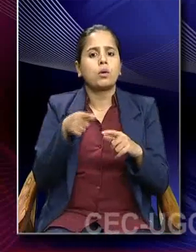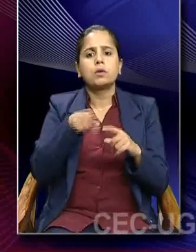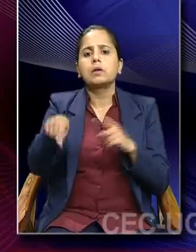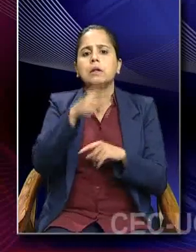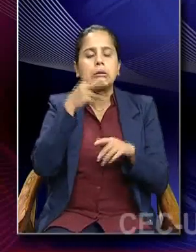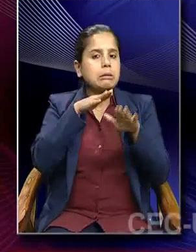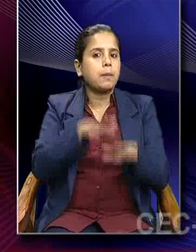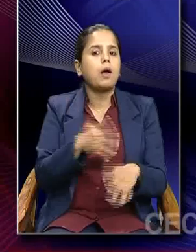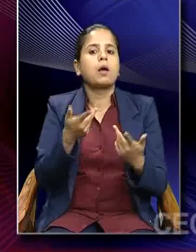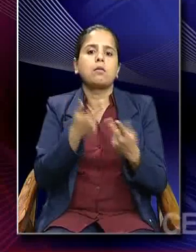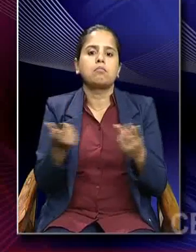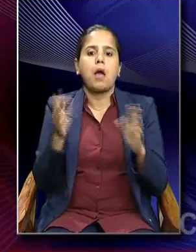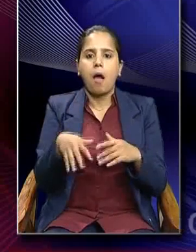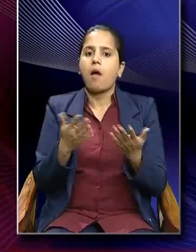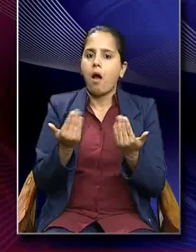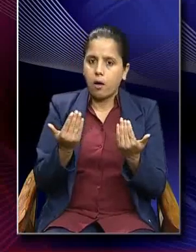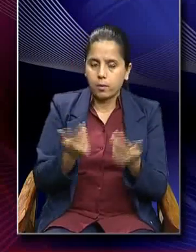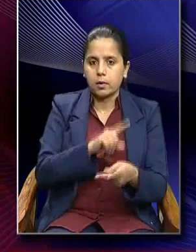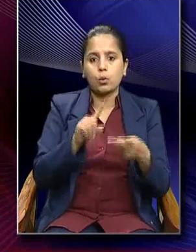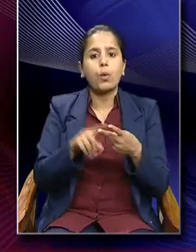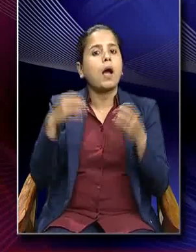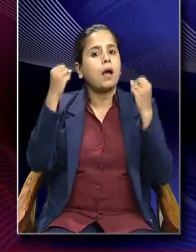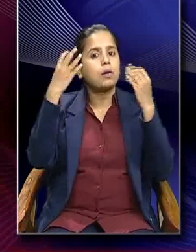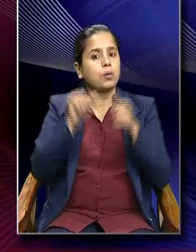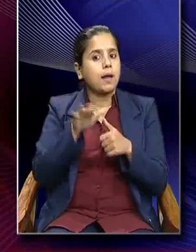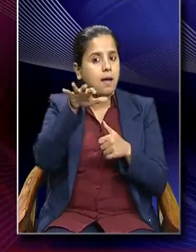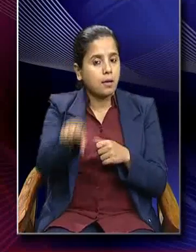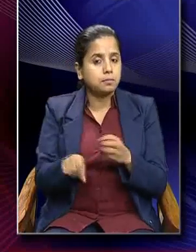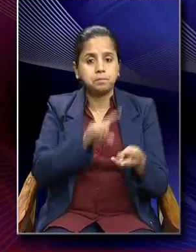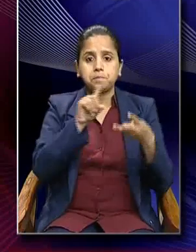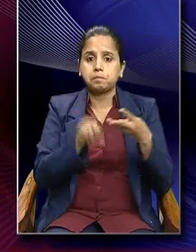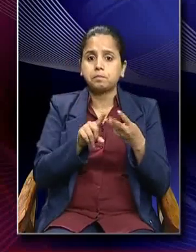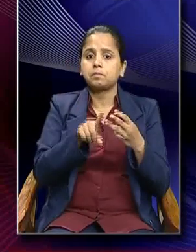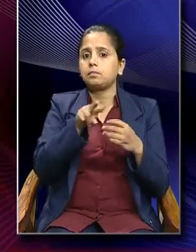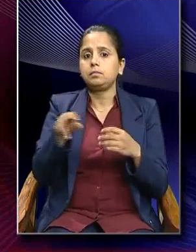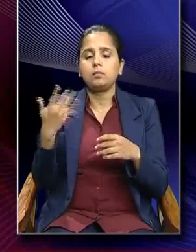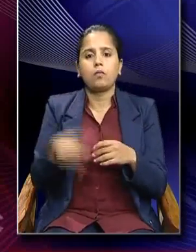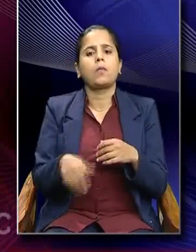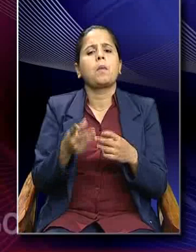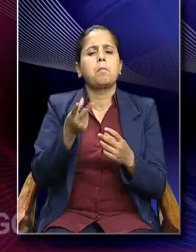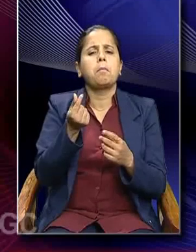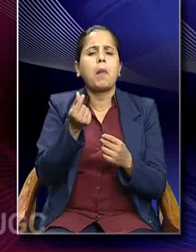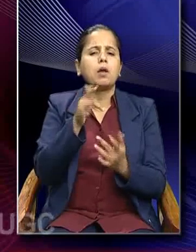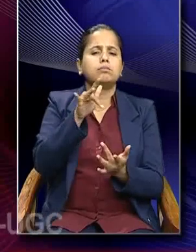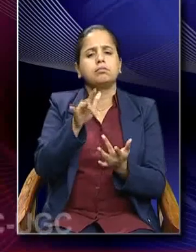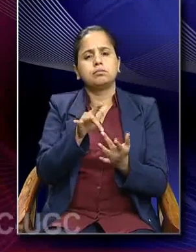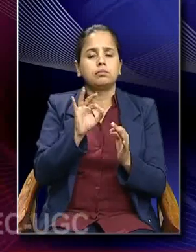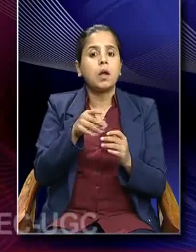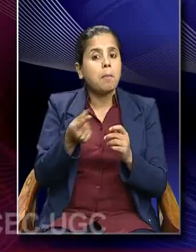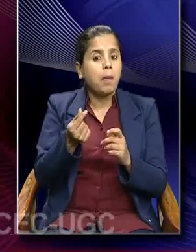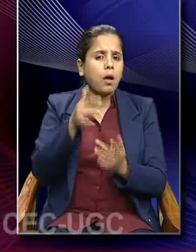of electricity access. The third dimension is affordability. This caters to